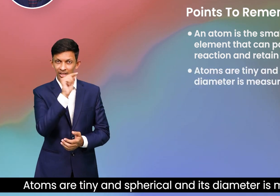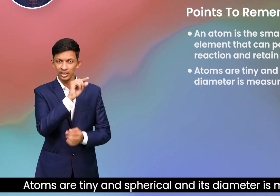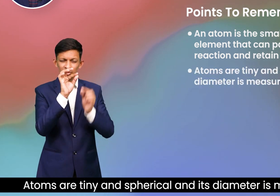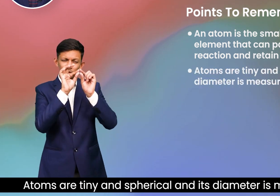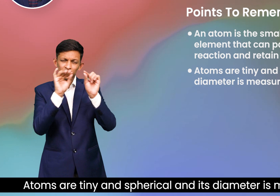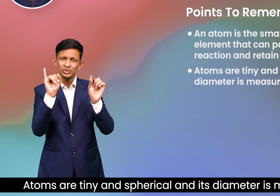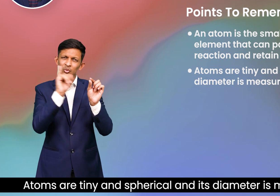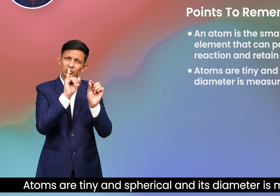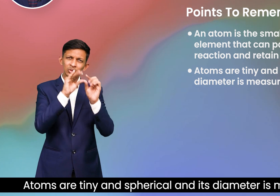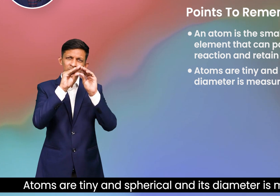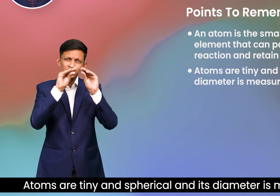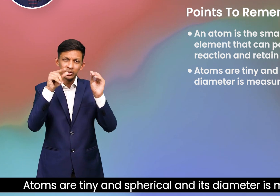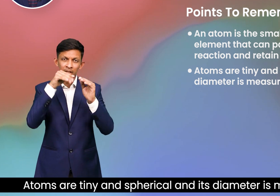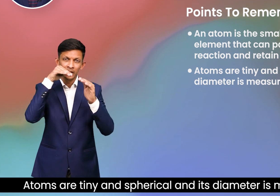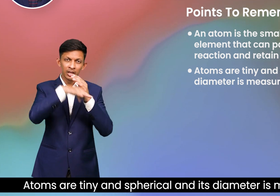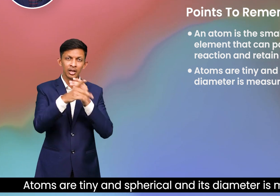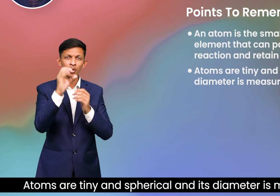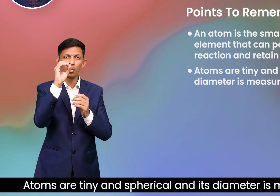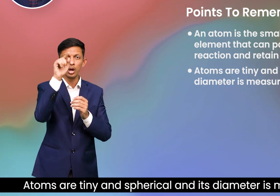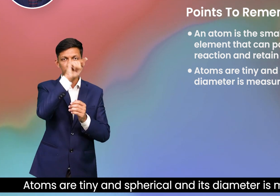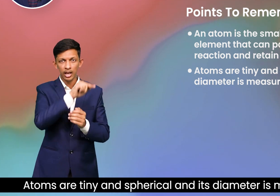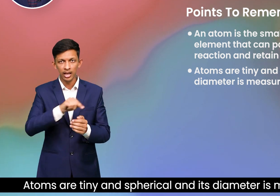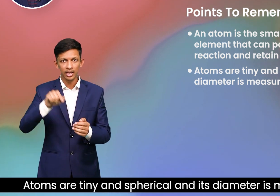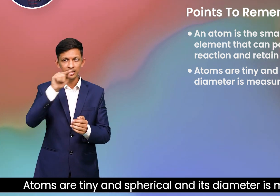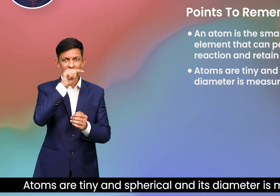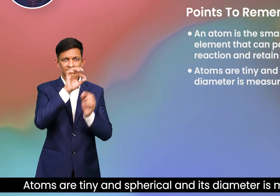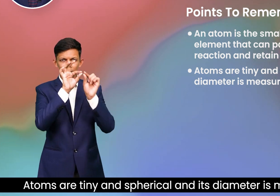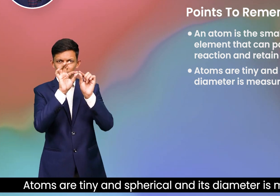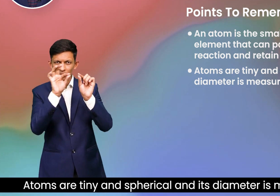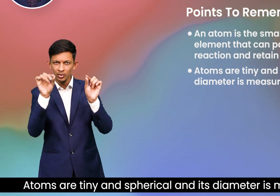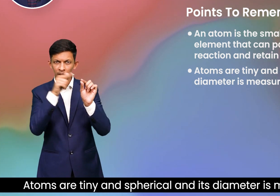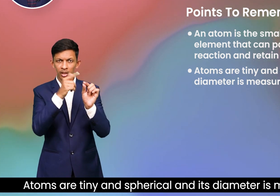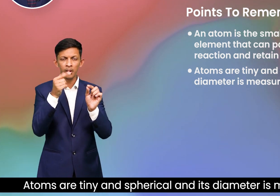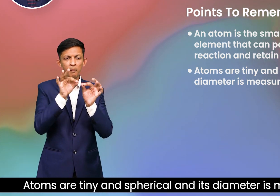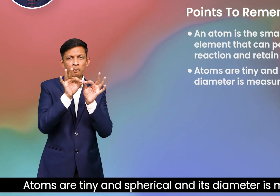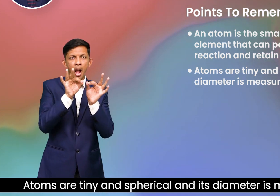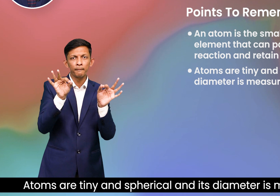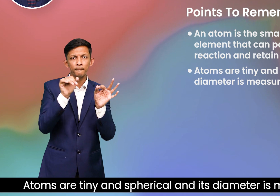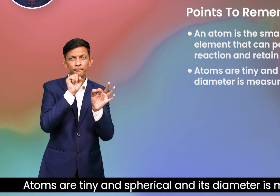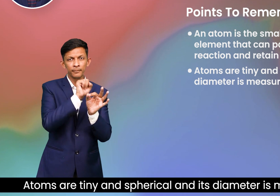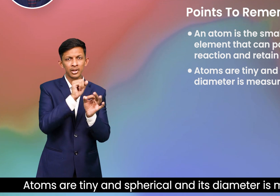Atoms are tiny and spherical and its diameter is measured by nanometer.